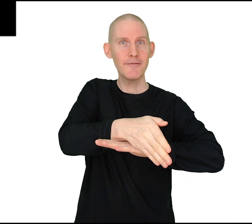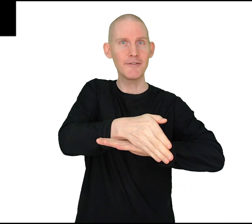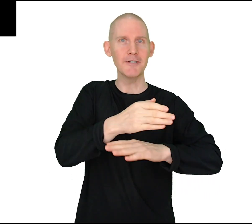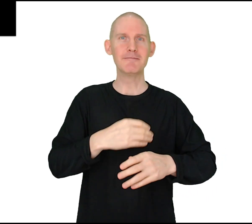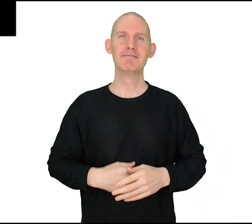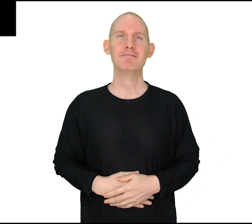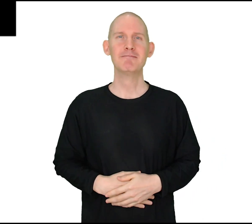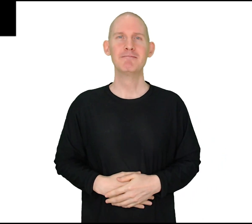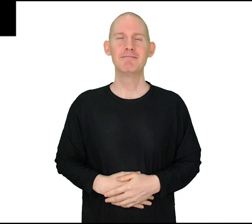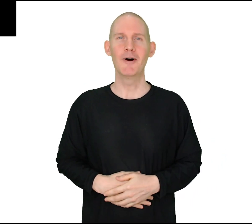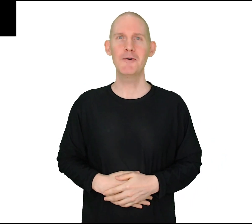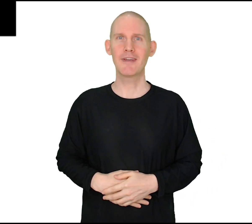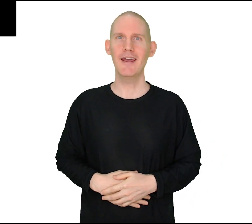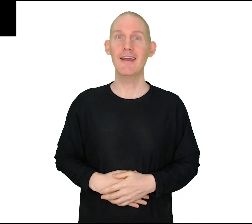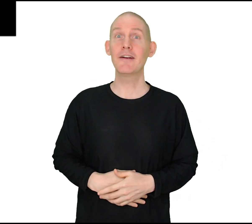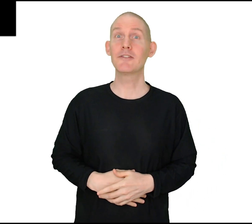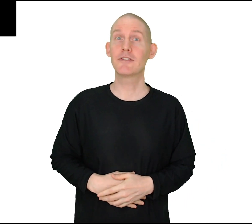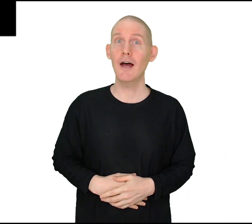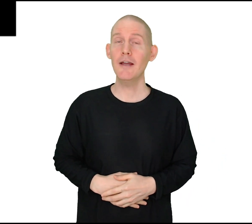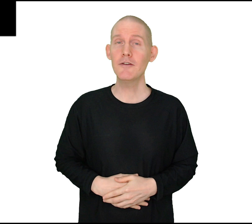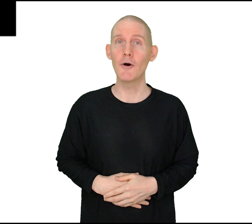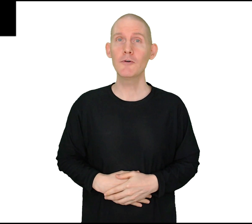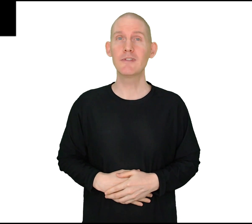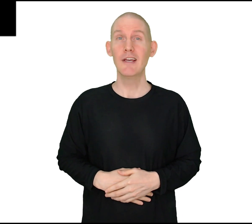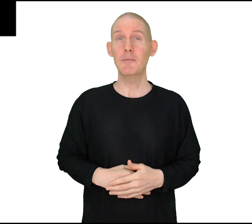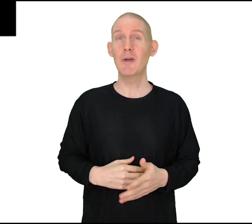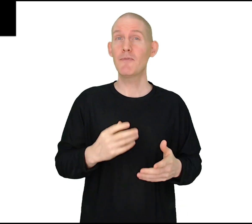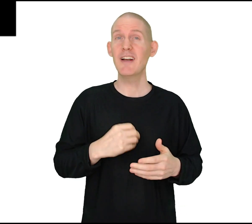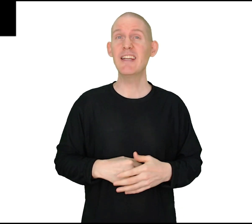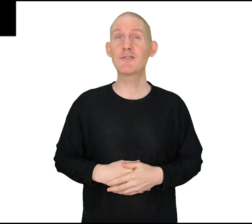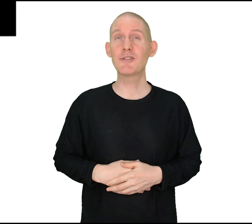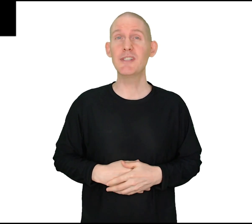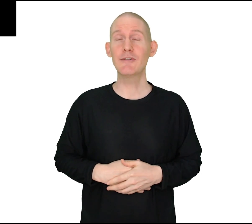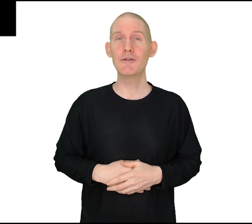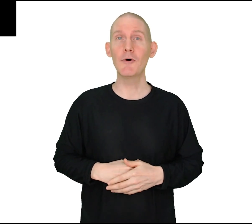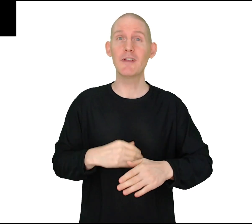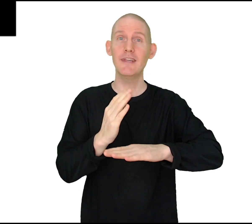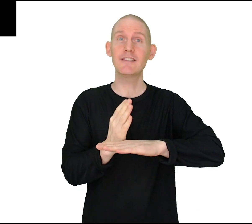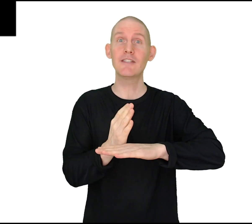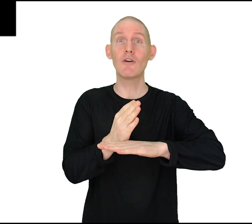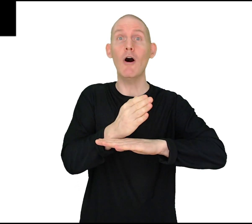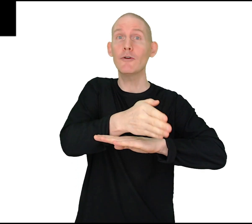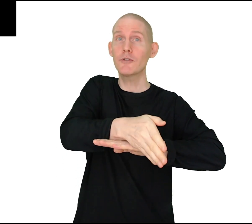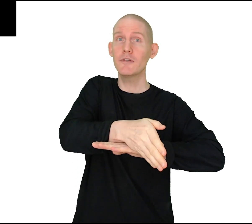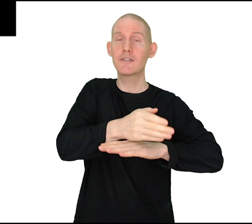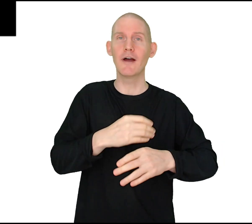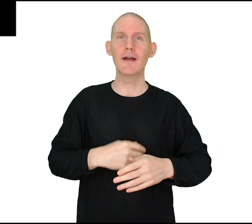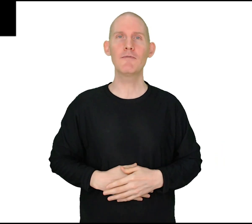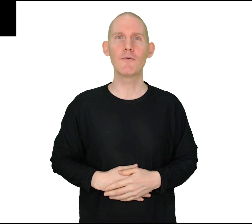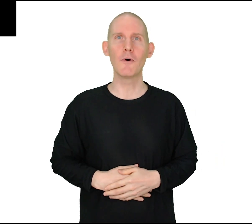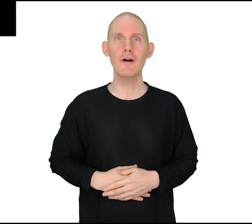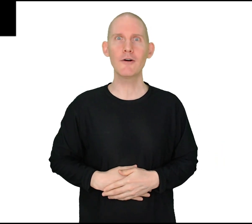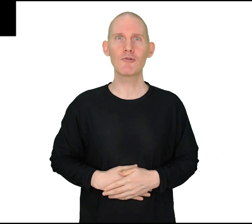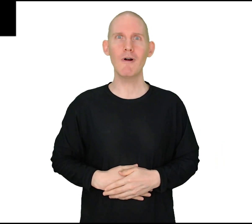After. Okay, on a side note, you may find it interesting to know that this is also the sign for